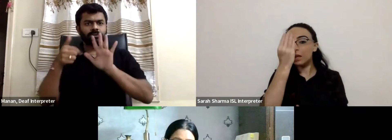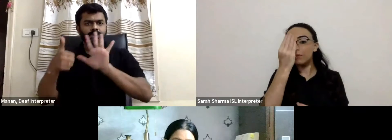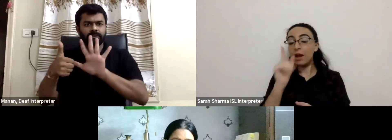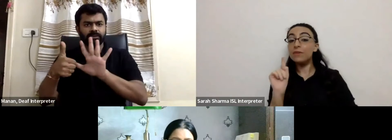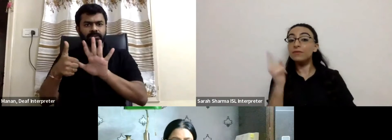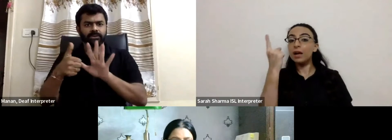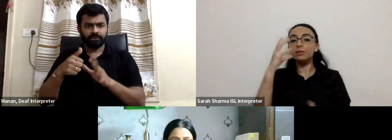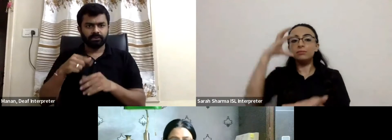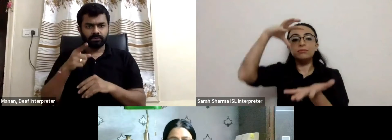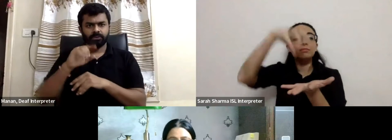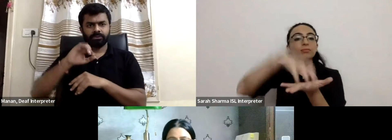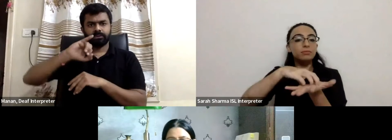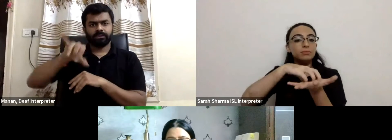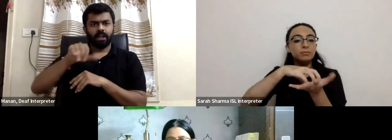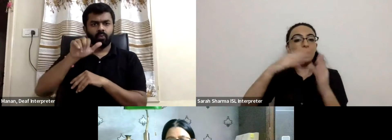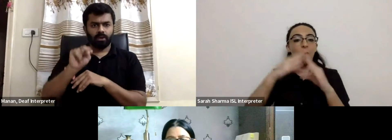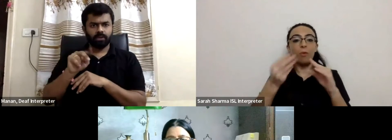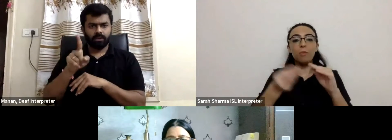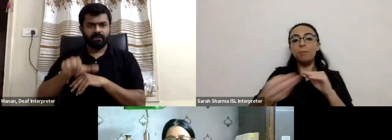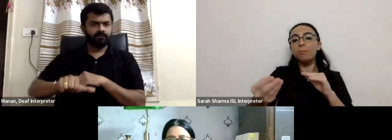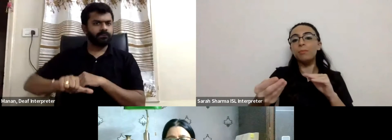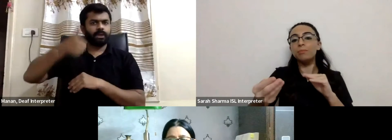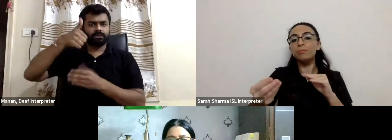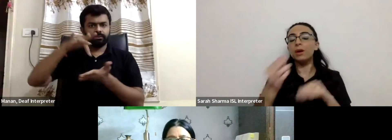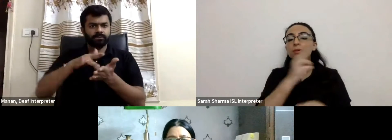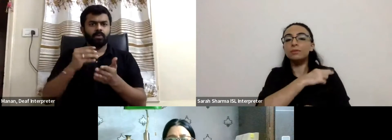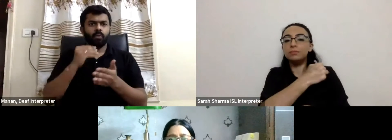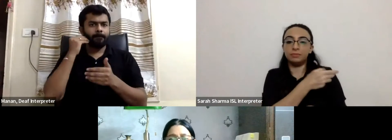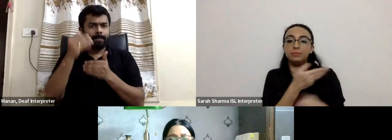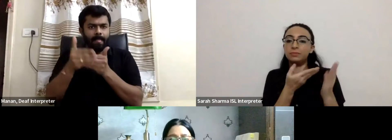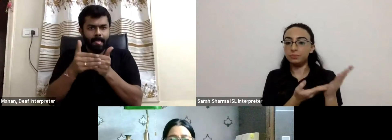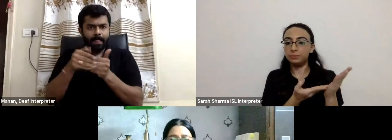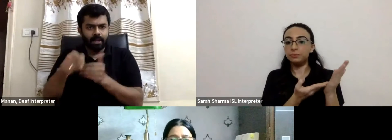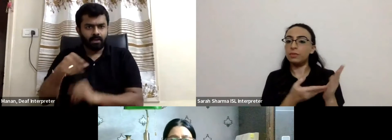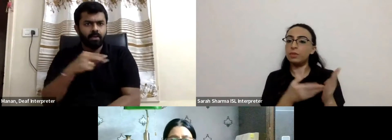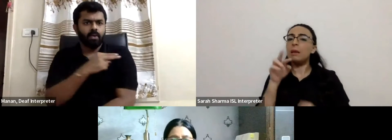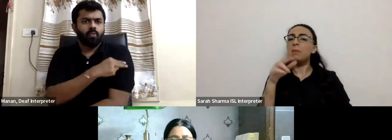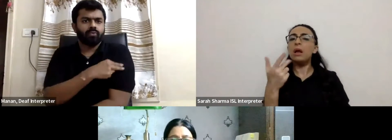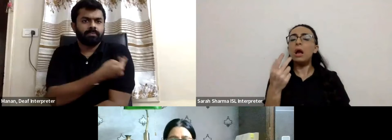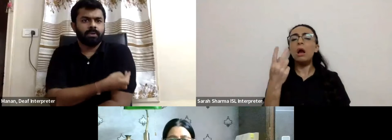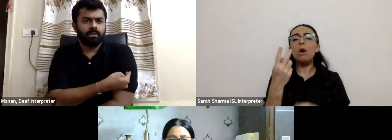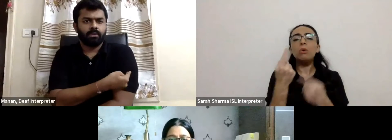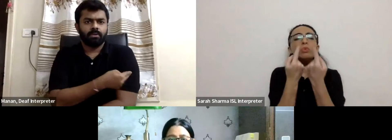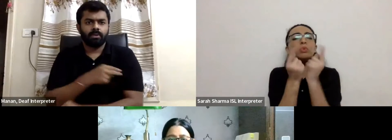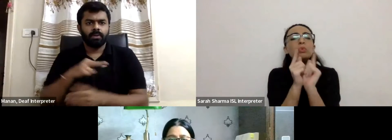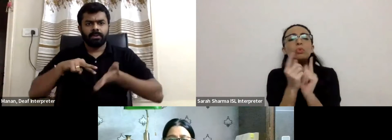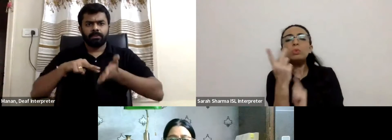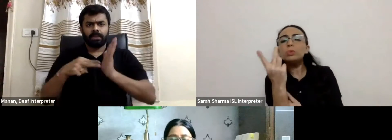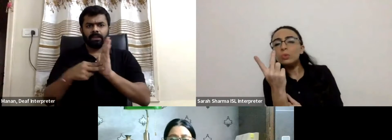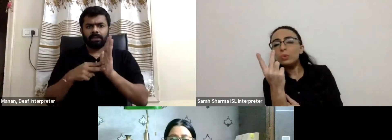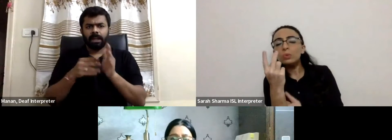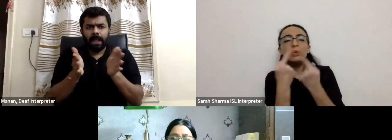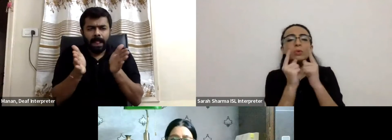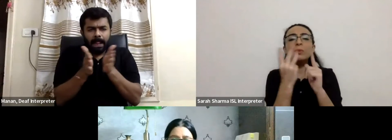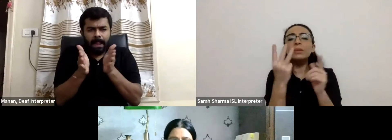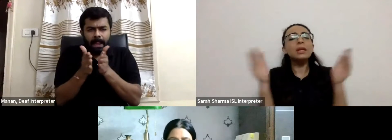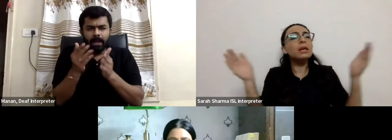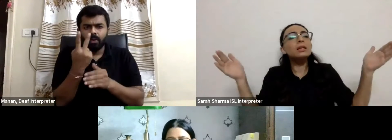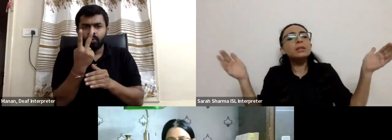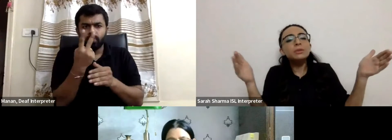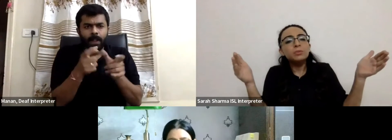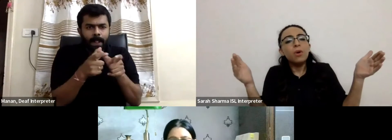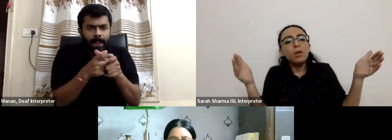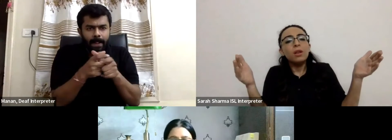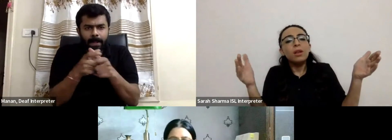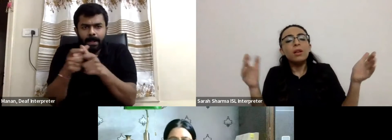was born. So Mohalla Clinic is nothing but a small 2 to 3 room prefabricated Kota